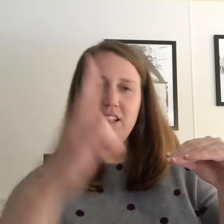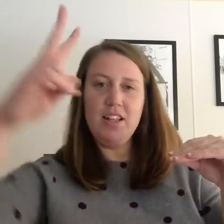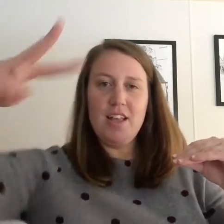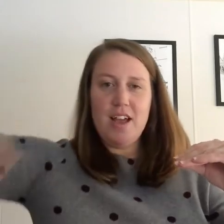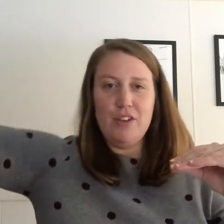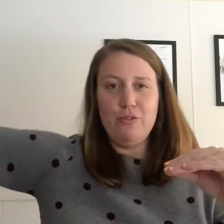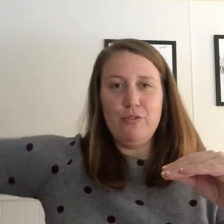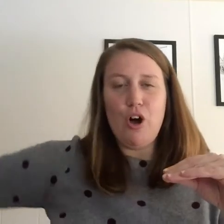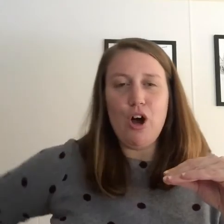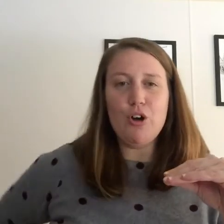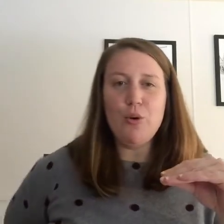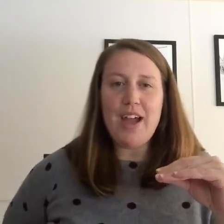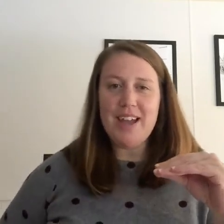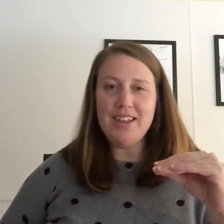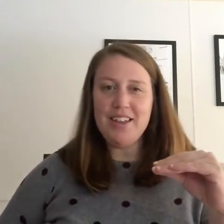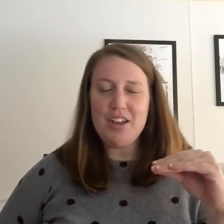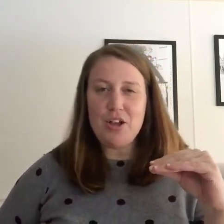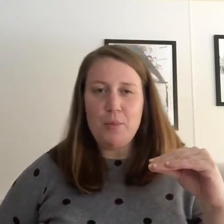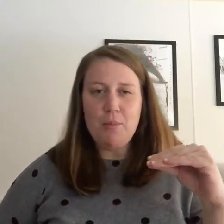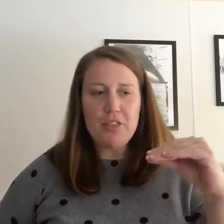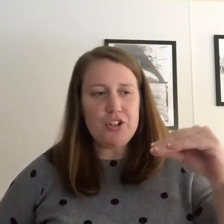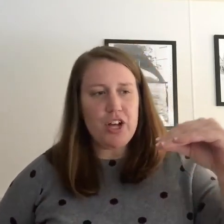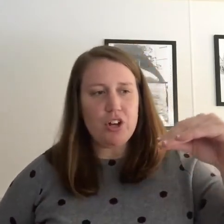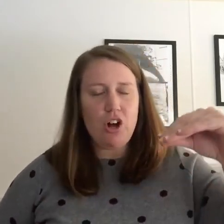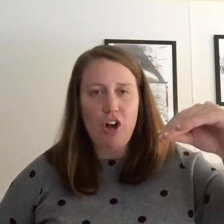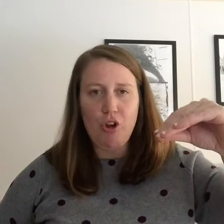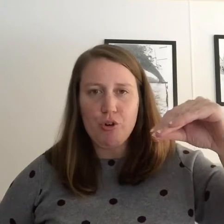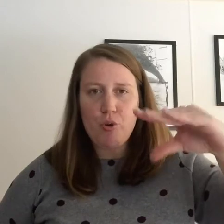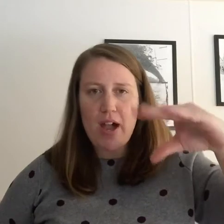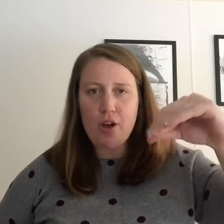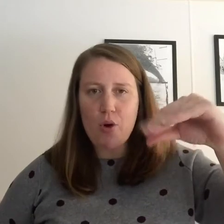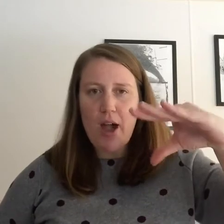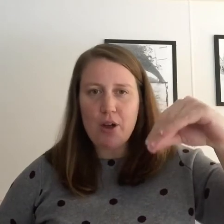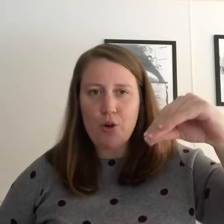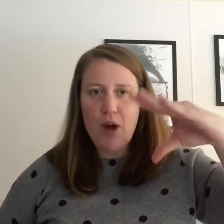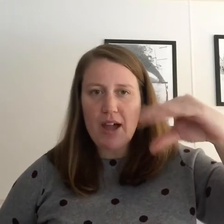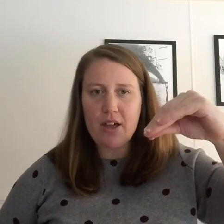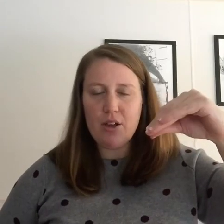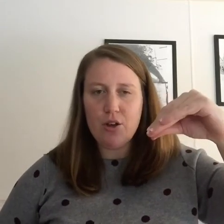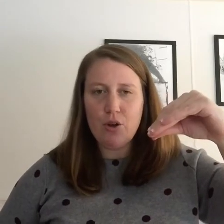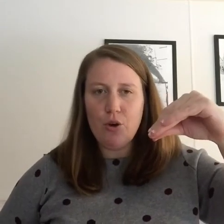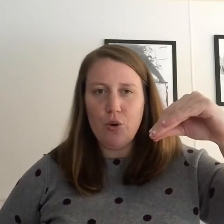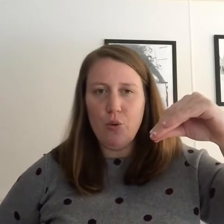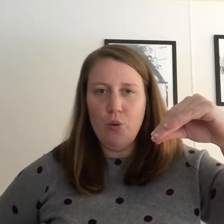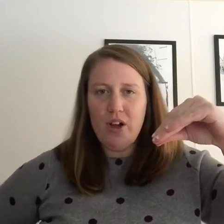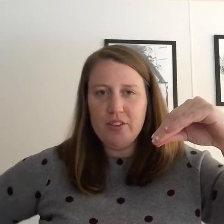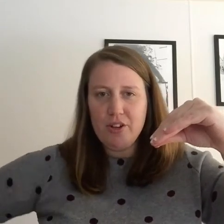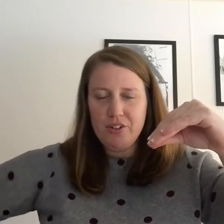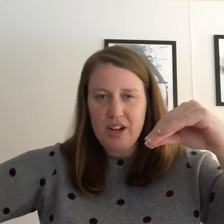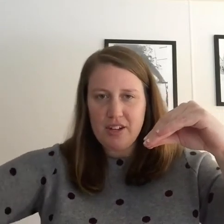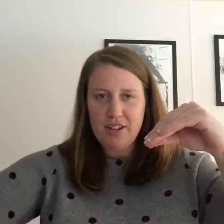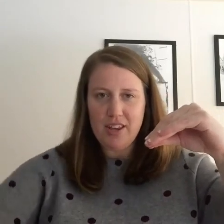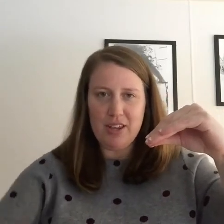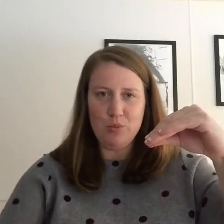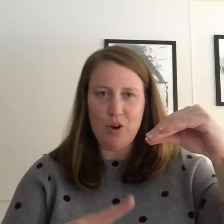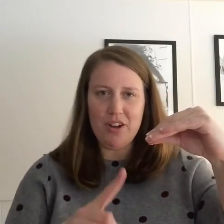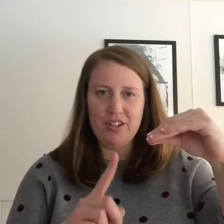and far away. Mother duck called quack quack quack. One little duck came waddling